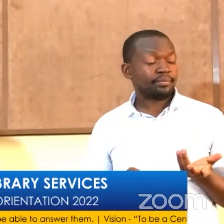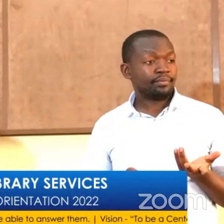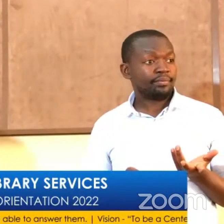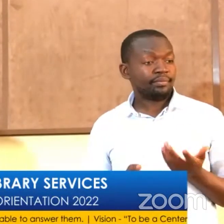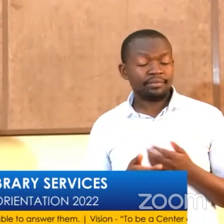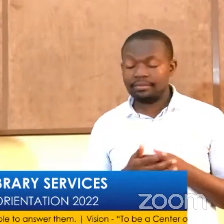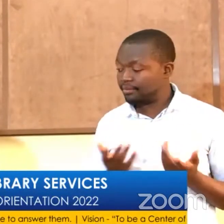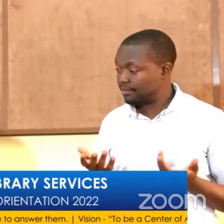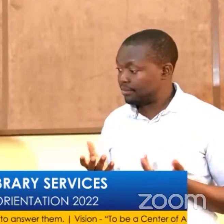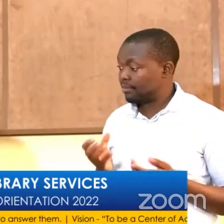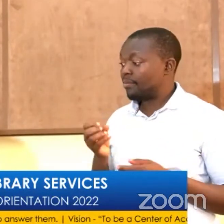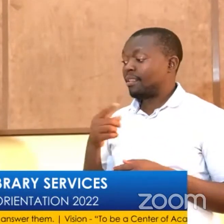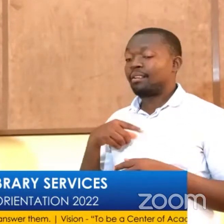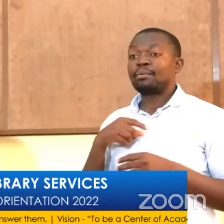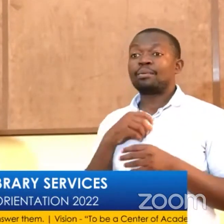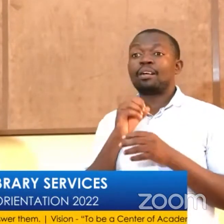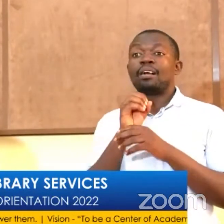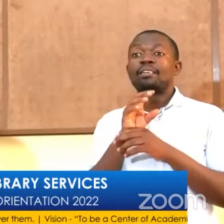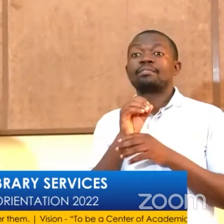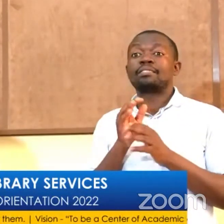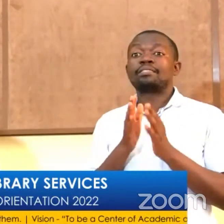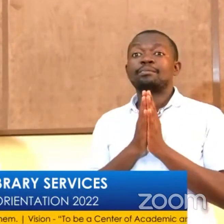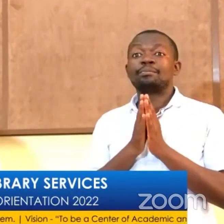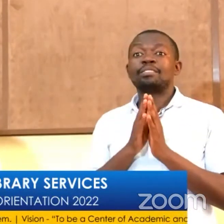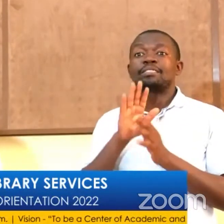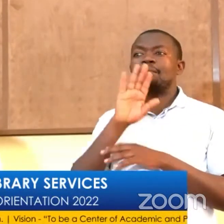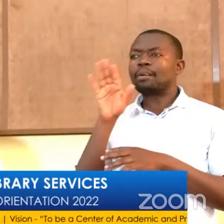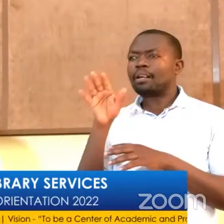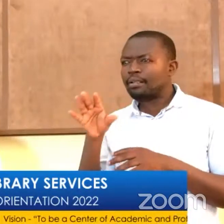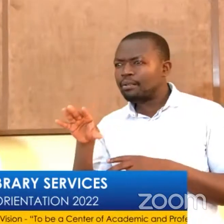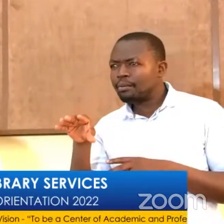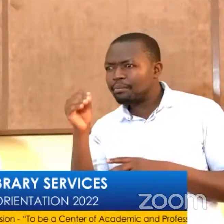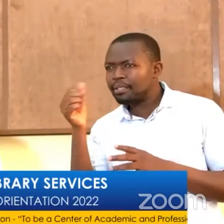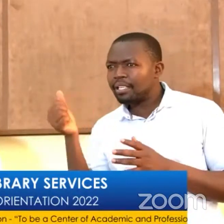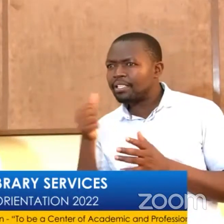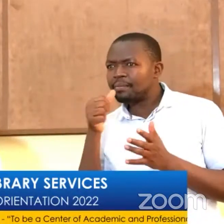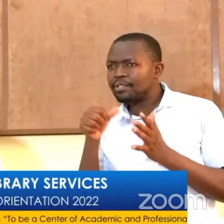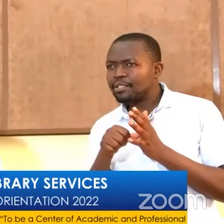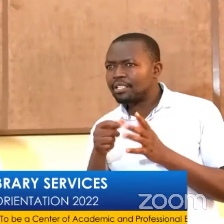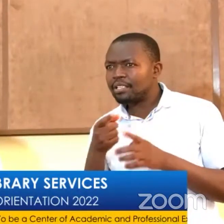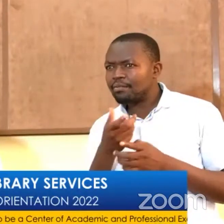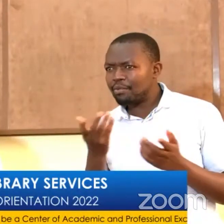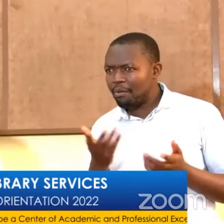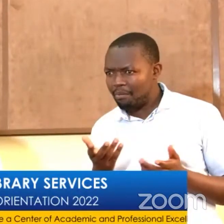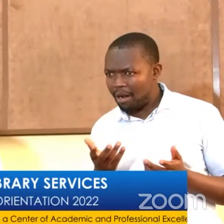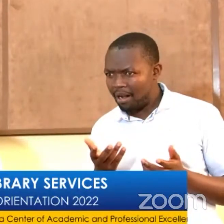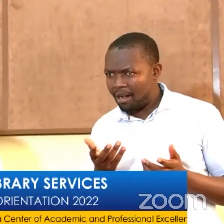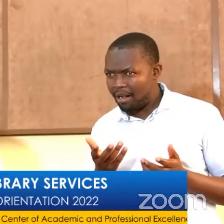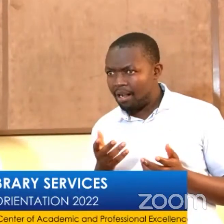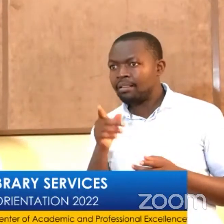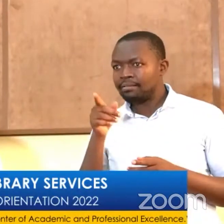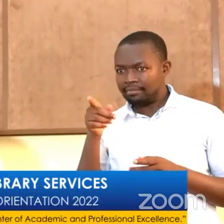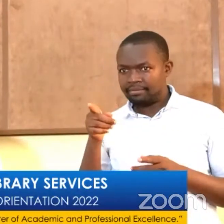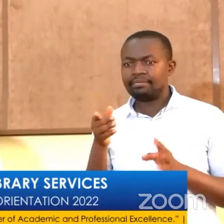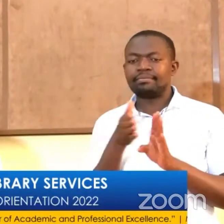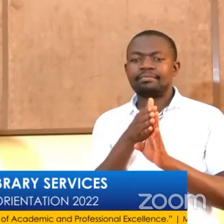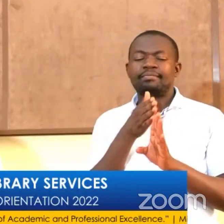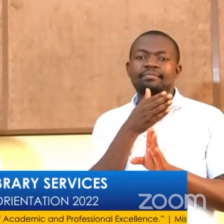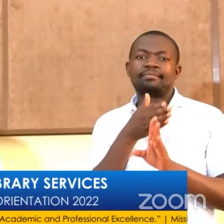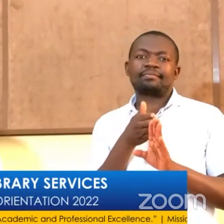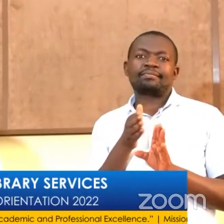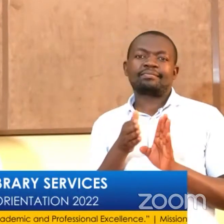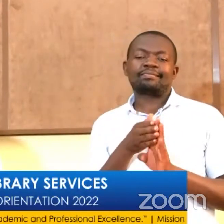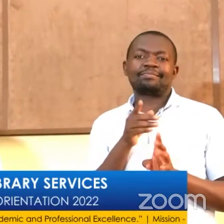We advise you to go back where you picked your admission letter from. You will be guided